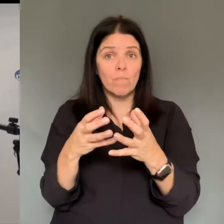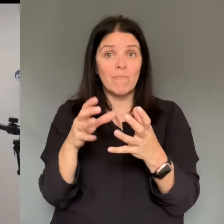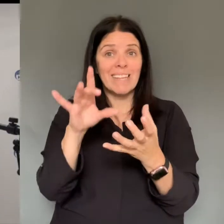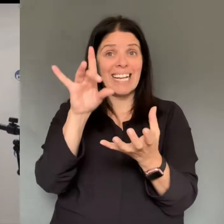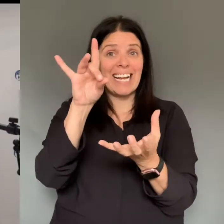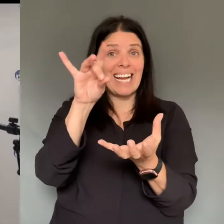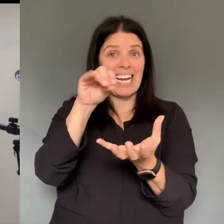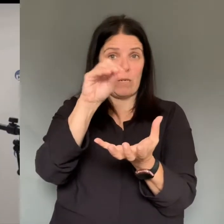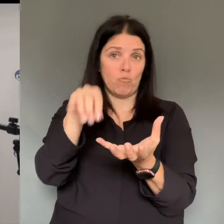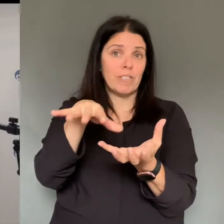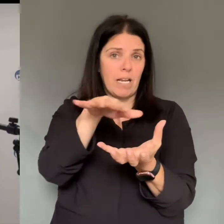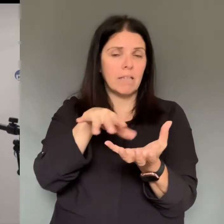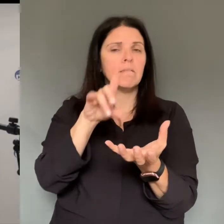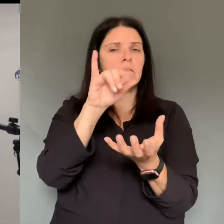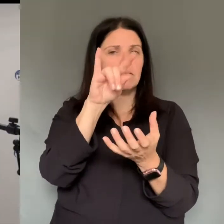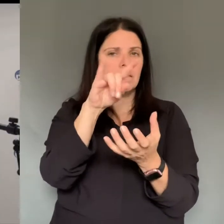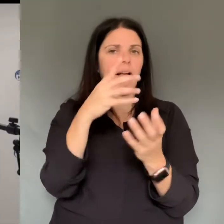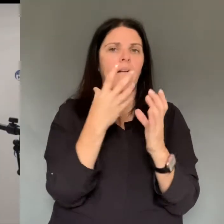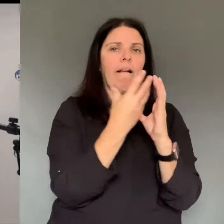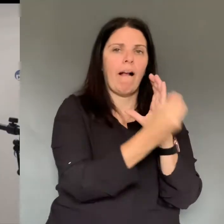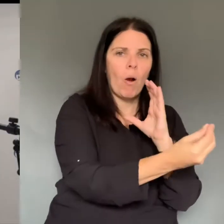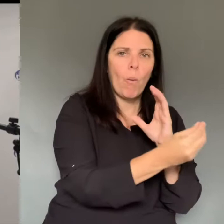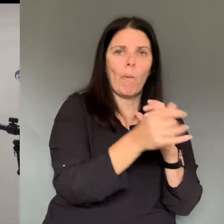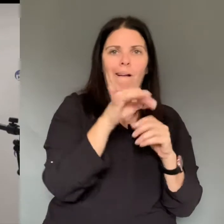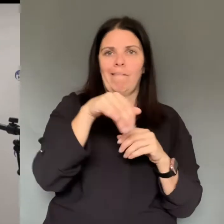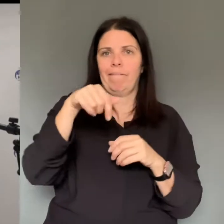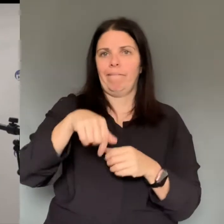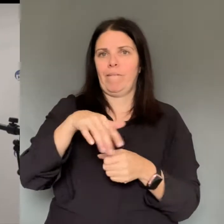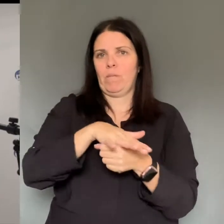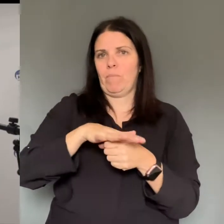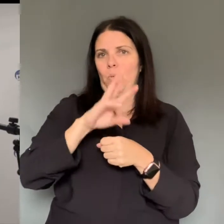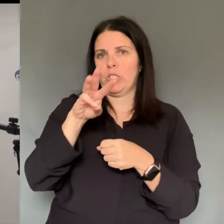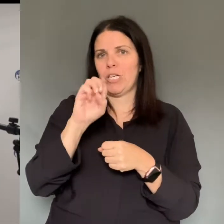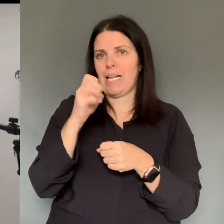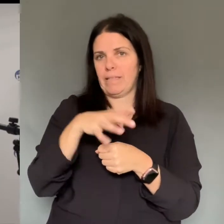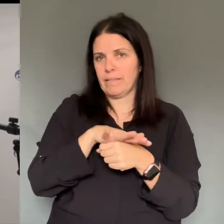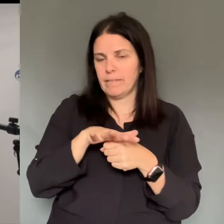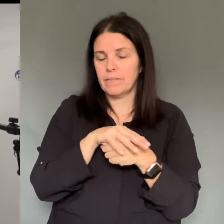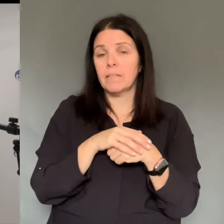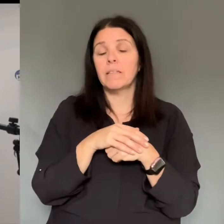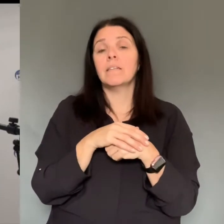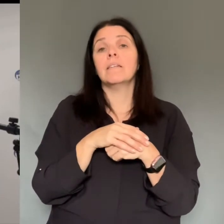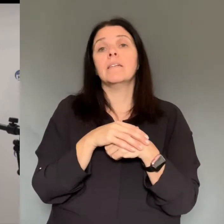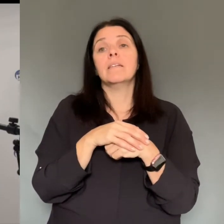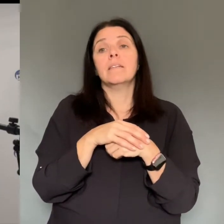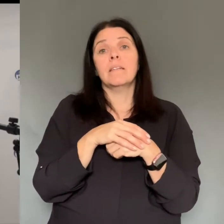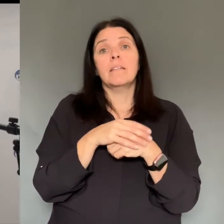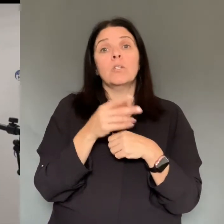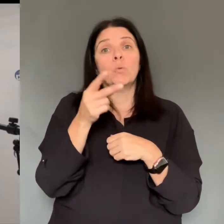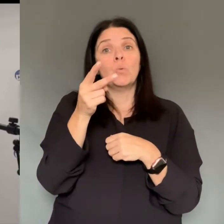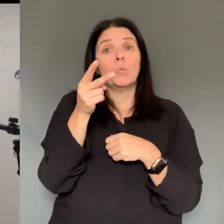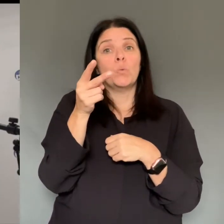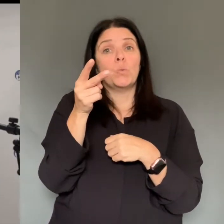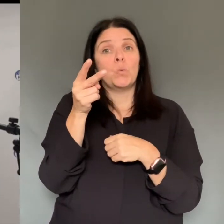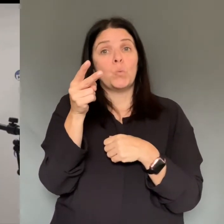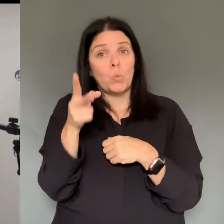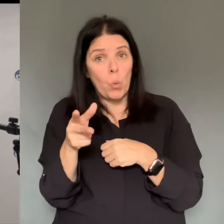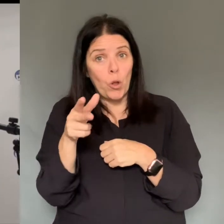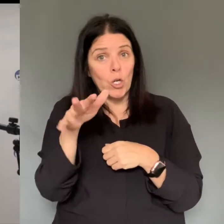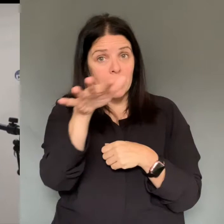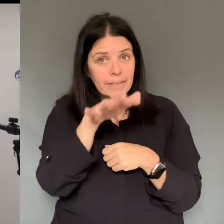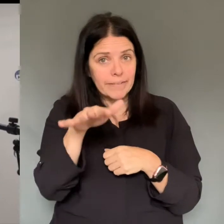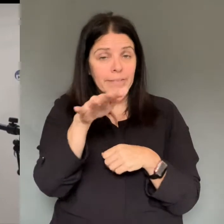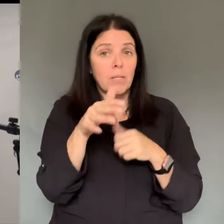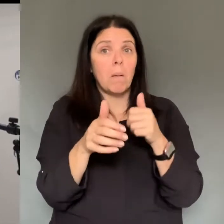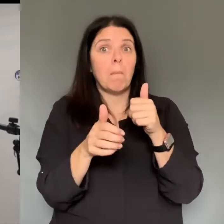almost 80% of these individuals have traveled outside of our region. And when we are